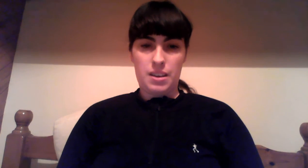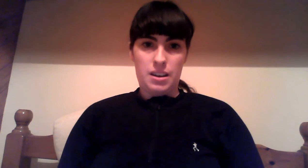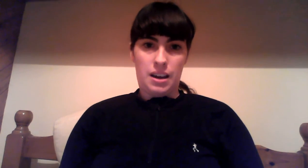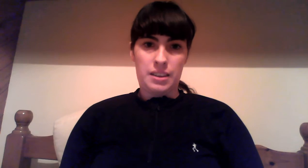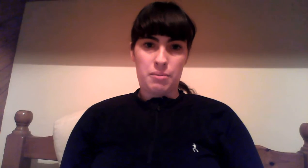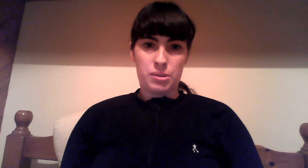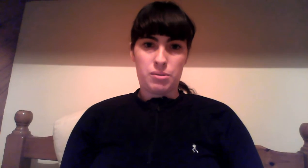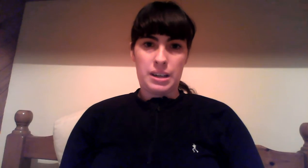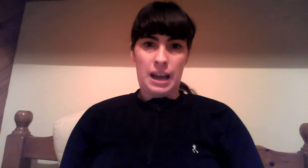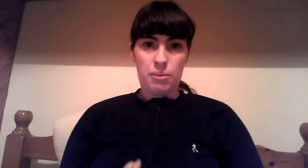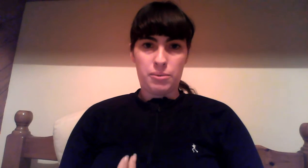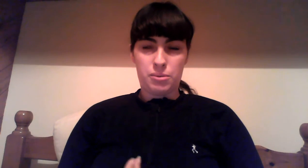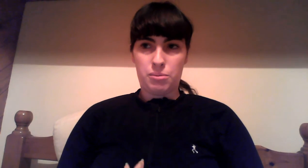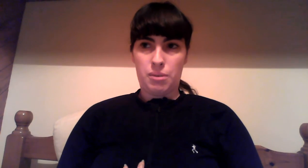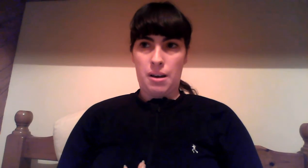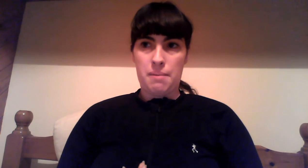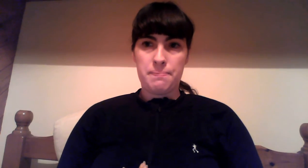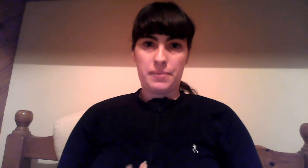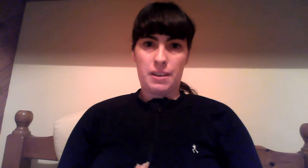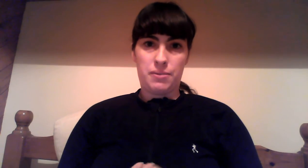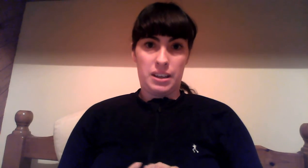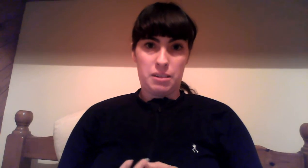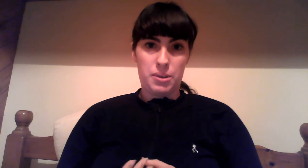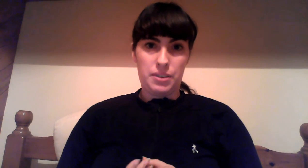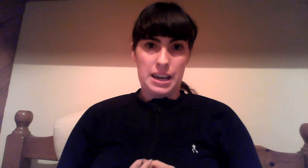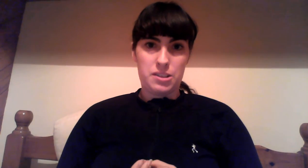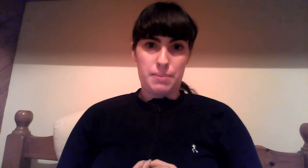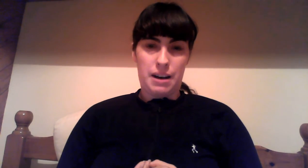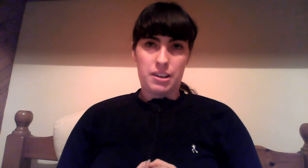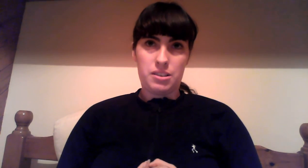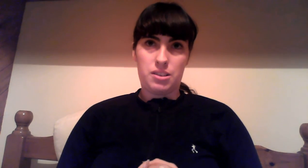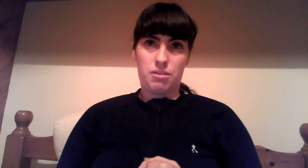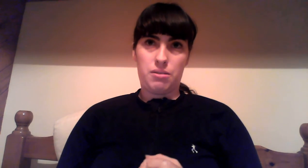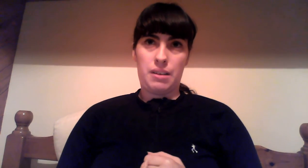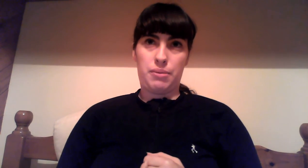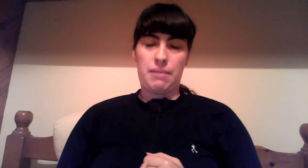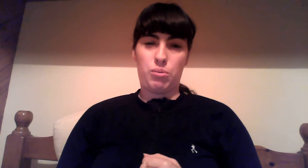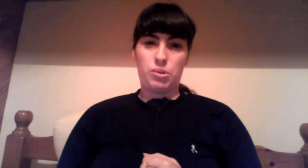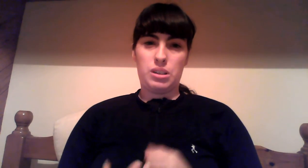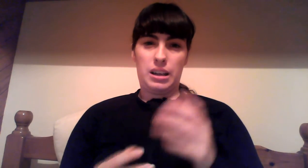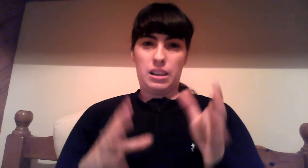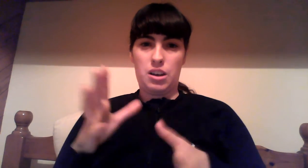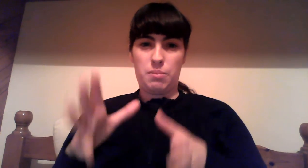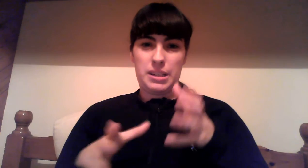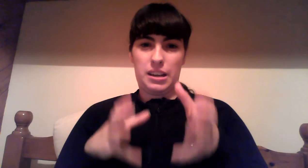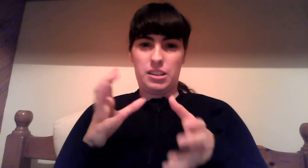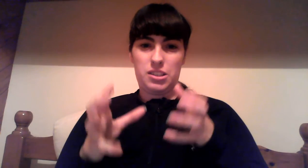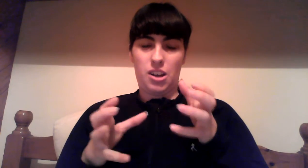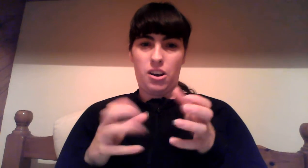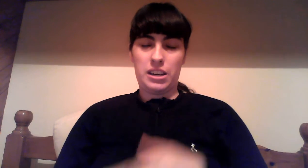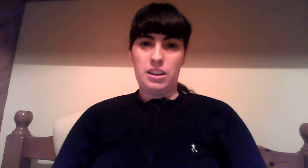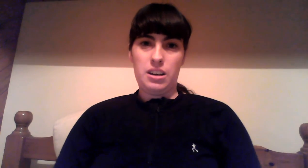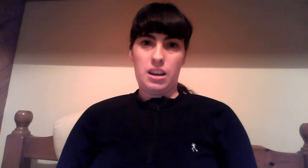And that one's really helpful for like communication barriers. So if we ever want to like learn a particular sign and